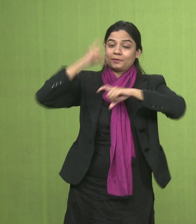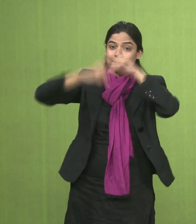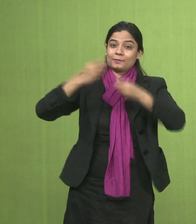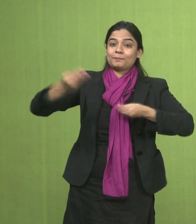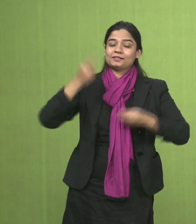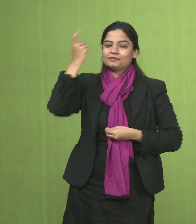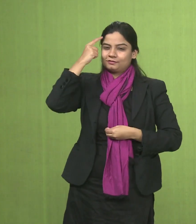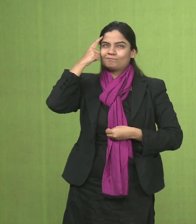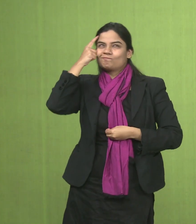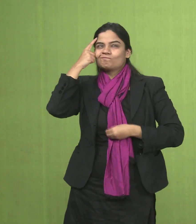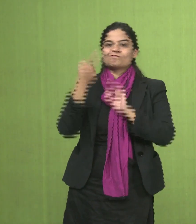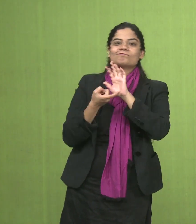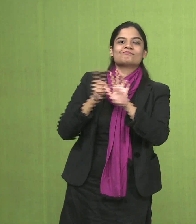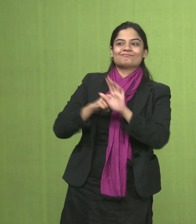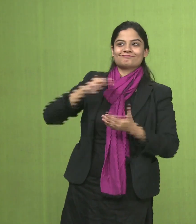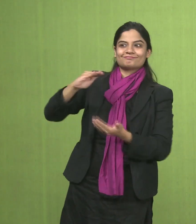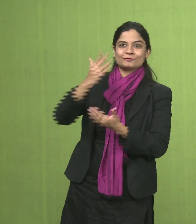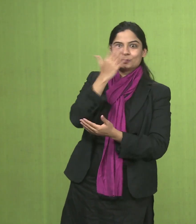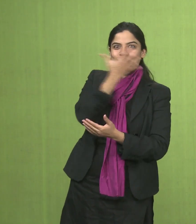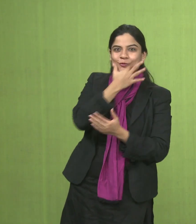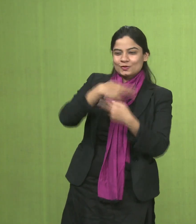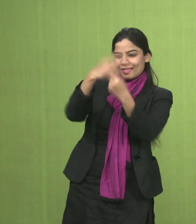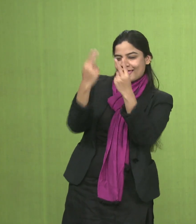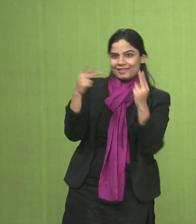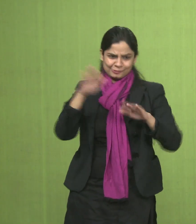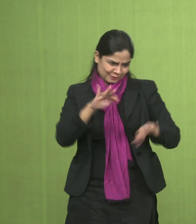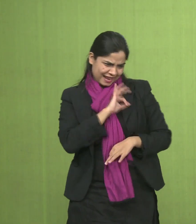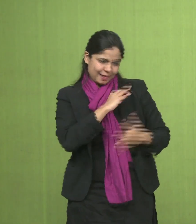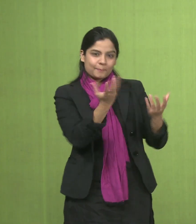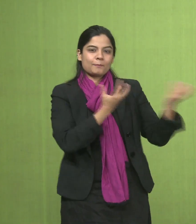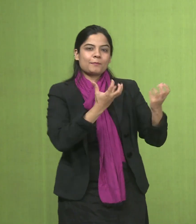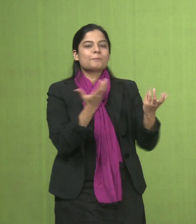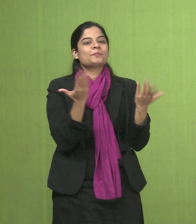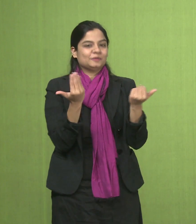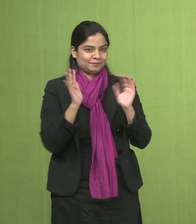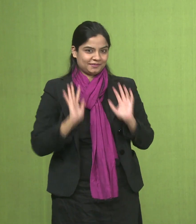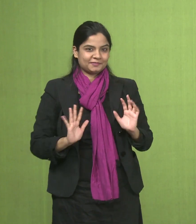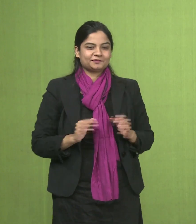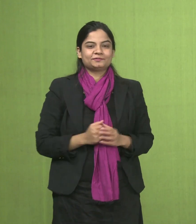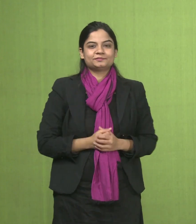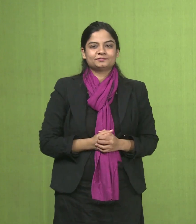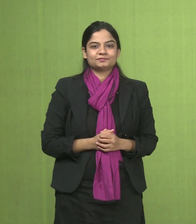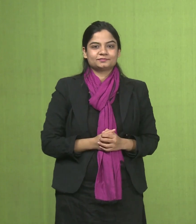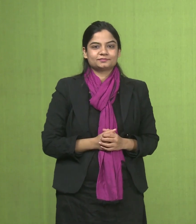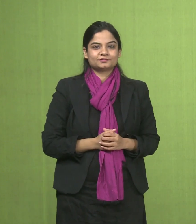to buy. It is a smart tactic to have attractive packaging for attracting